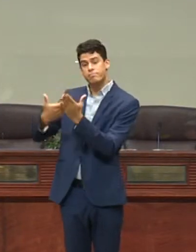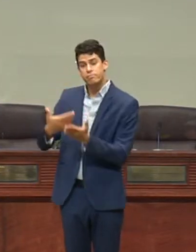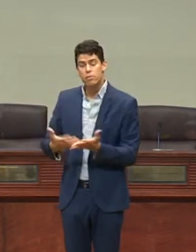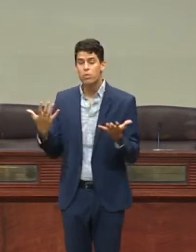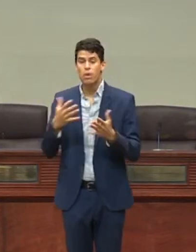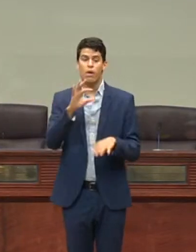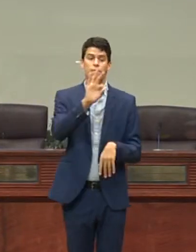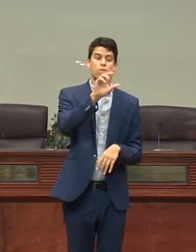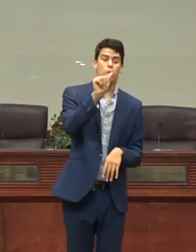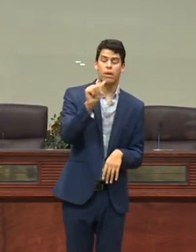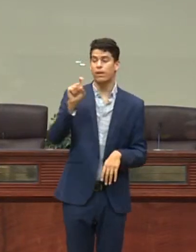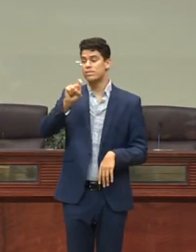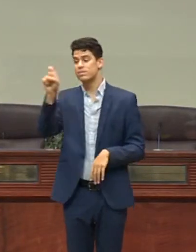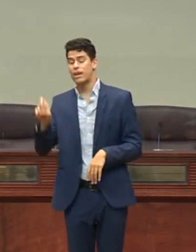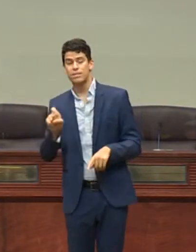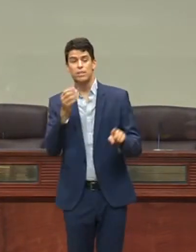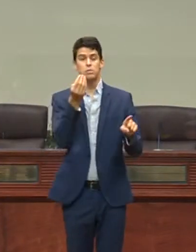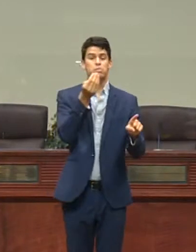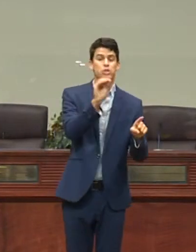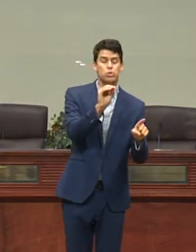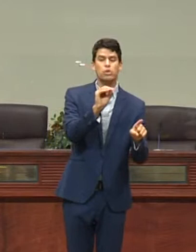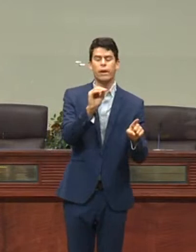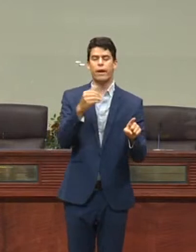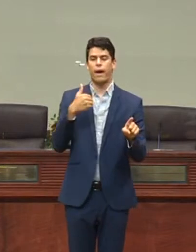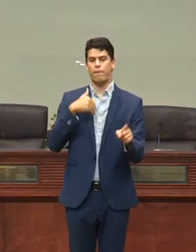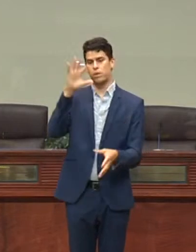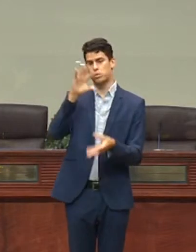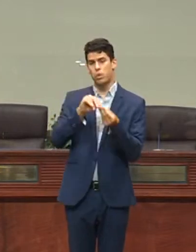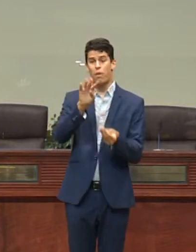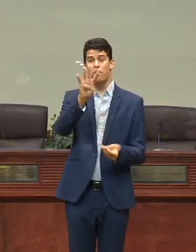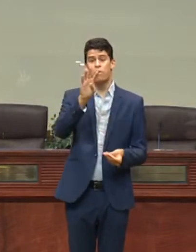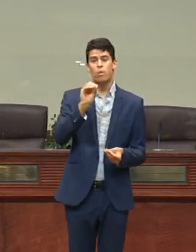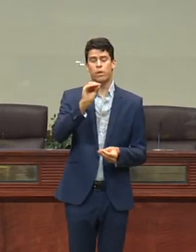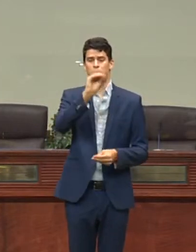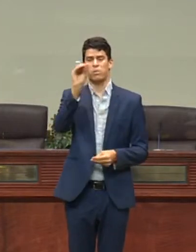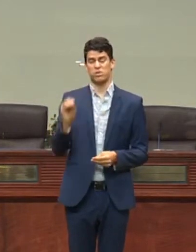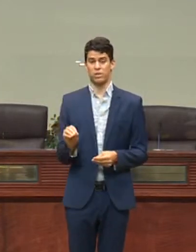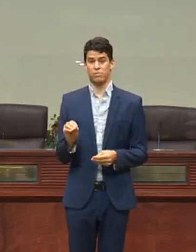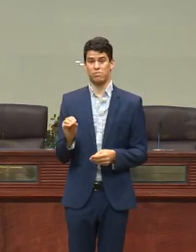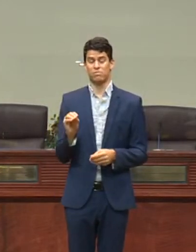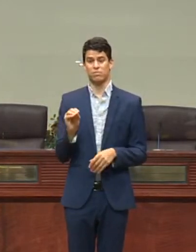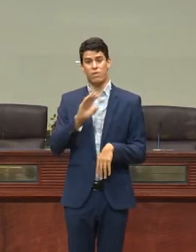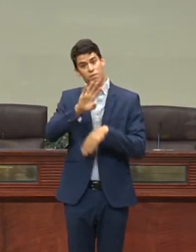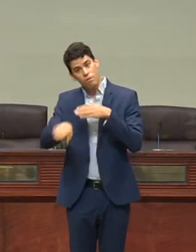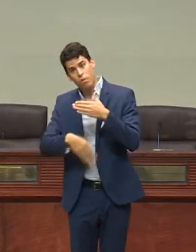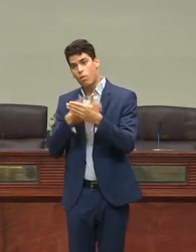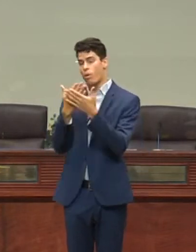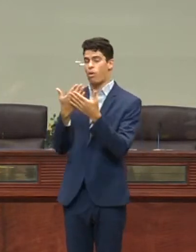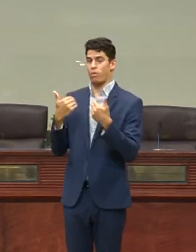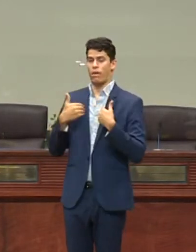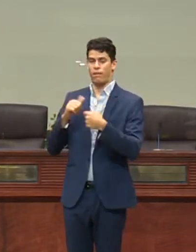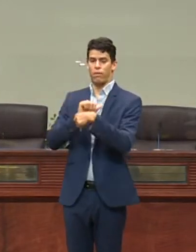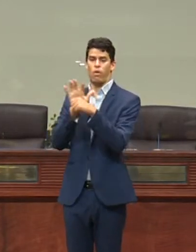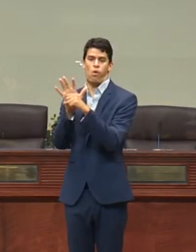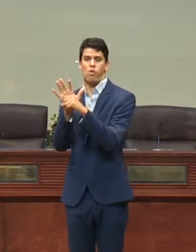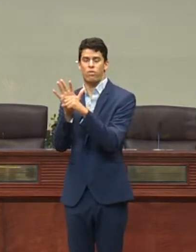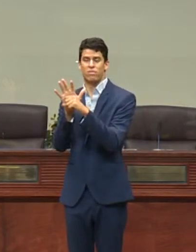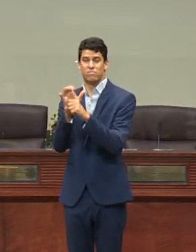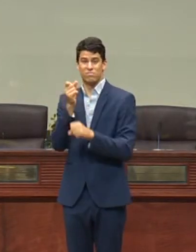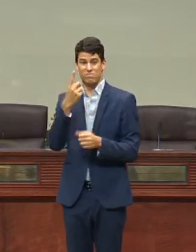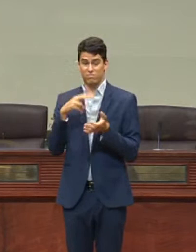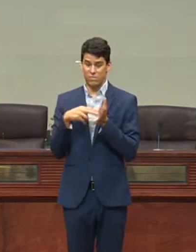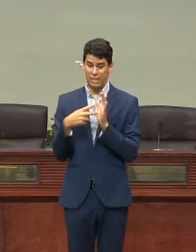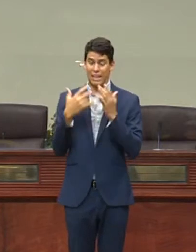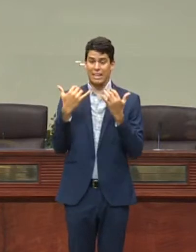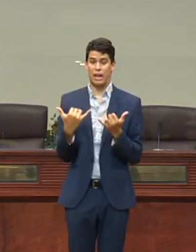and Missouri account for 40% of all cases nationwide at this time. For the second week in a row,